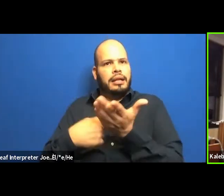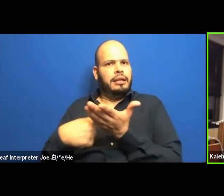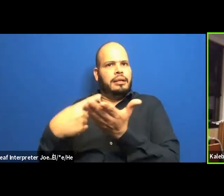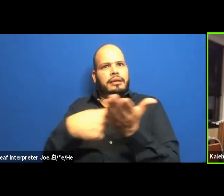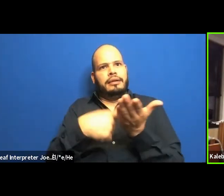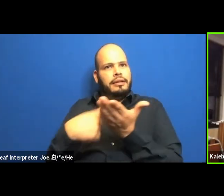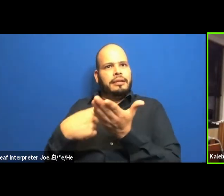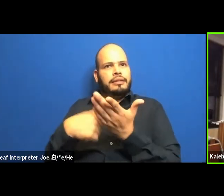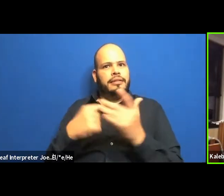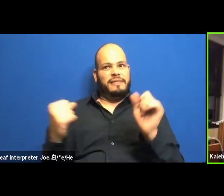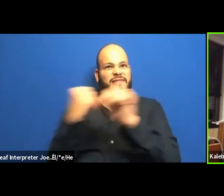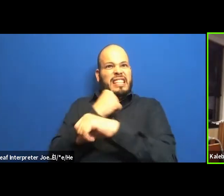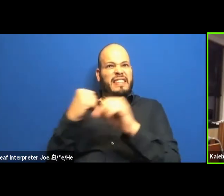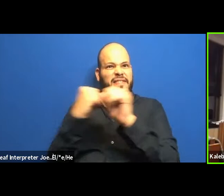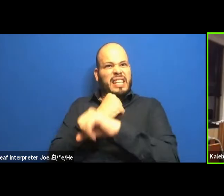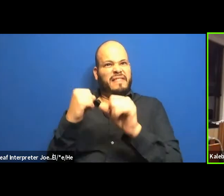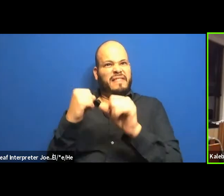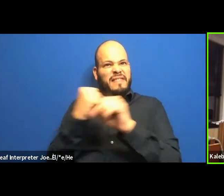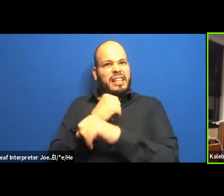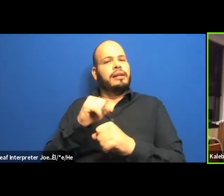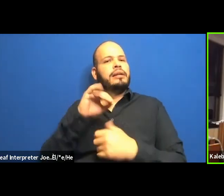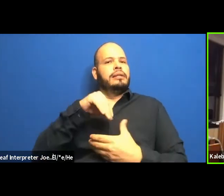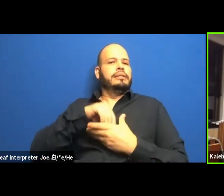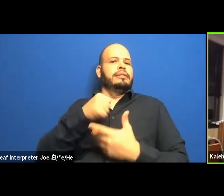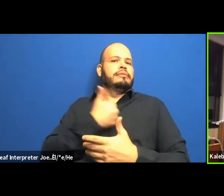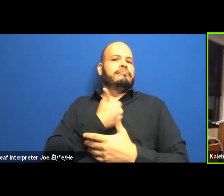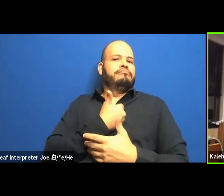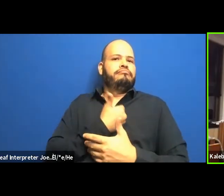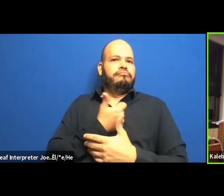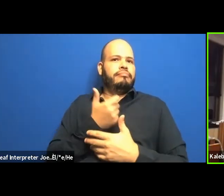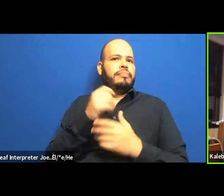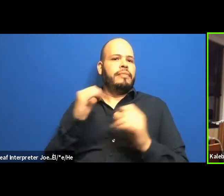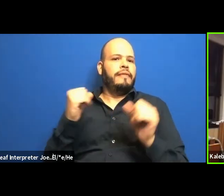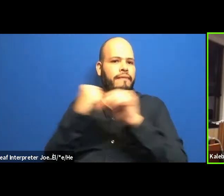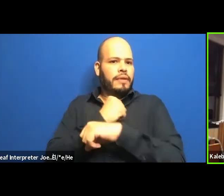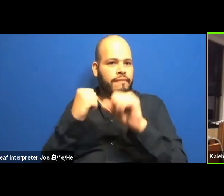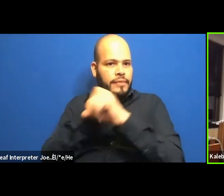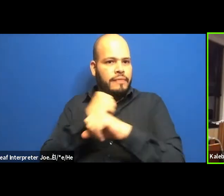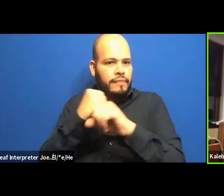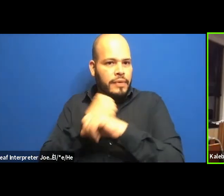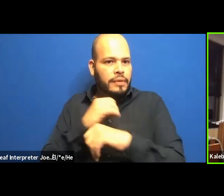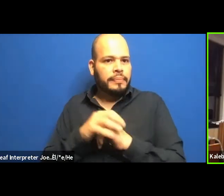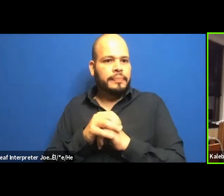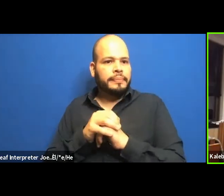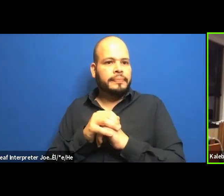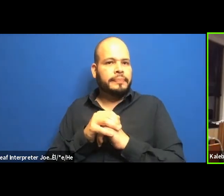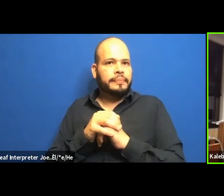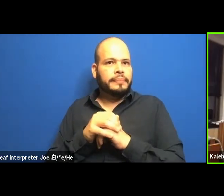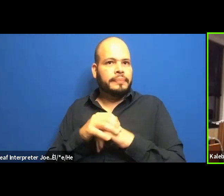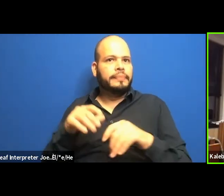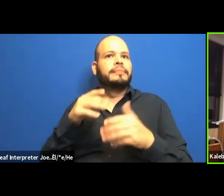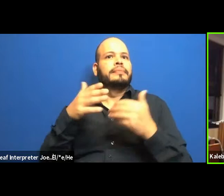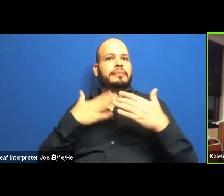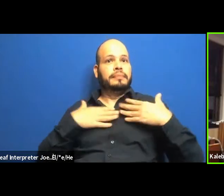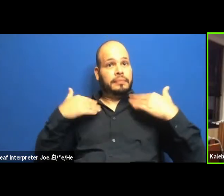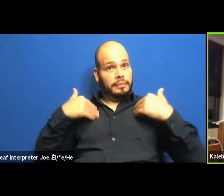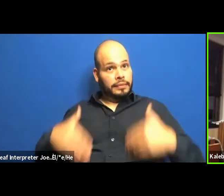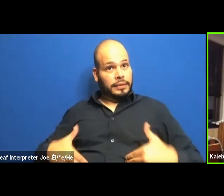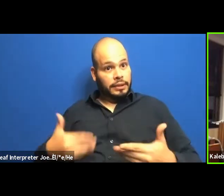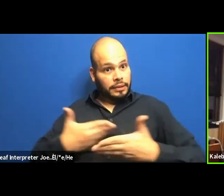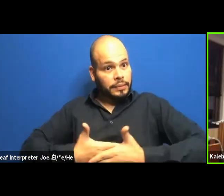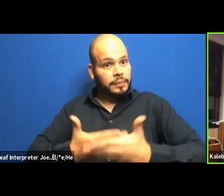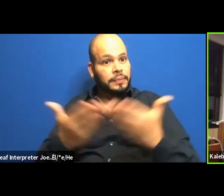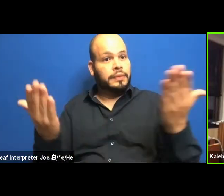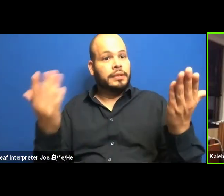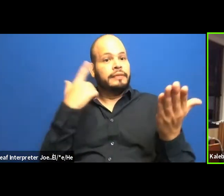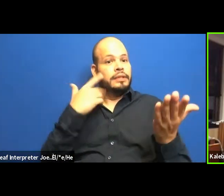body. I think that our task is not perfection. Our task is revolution, right?